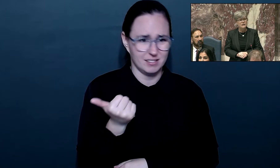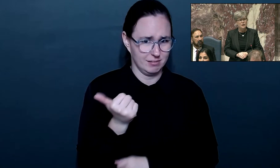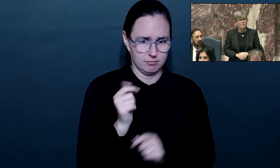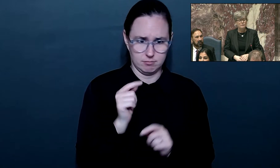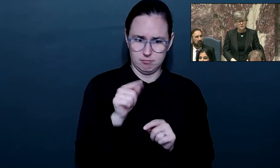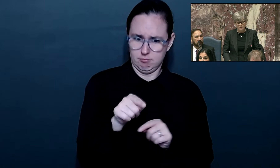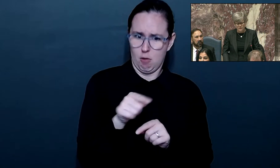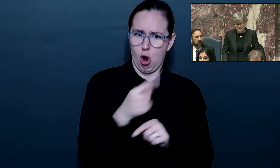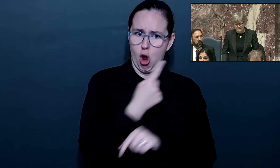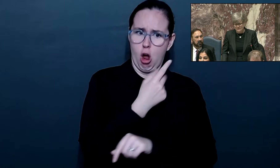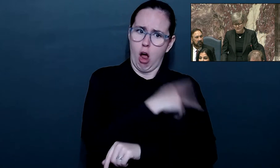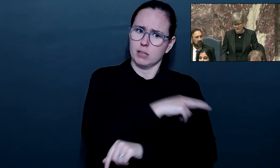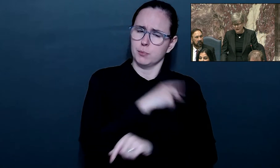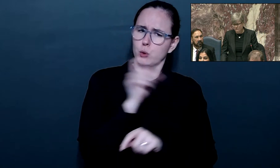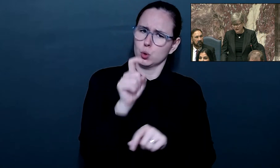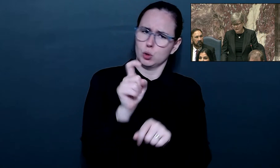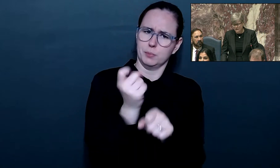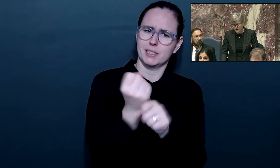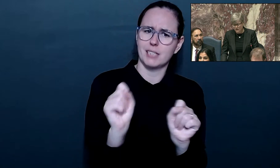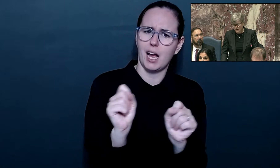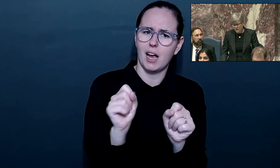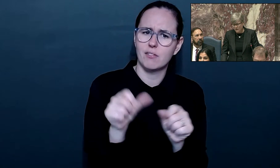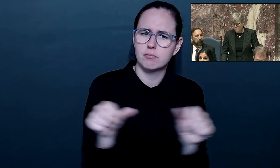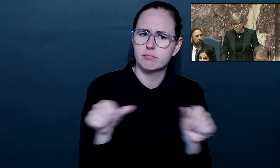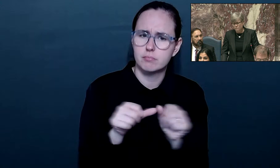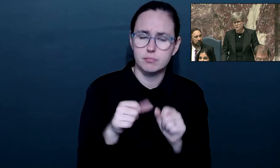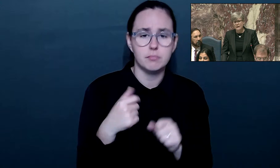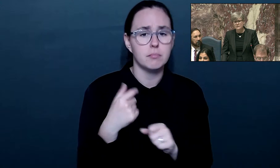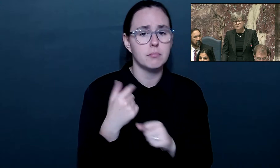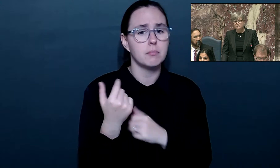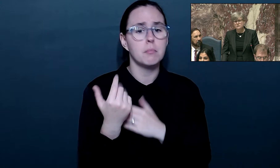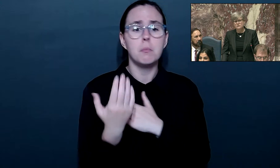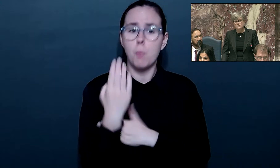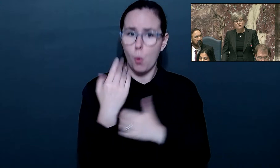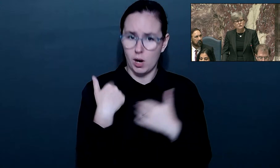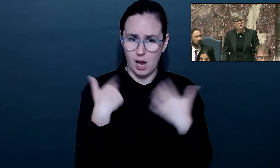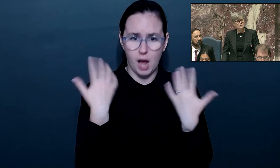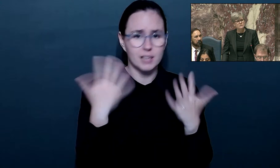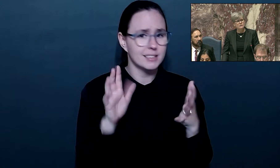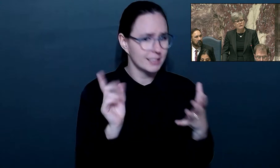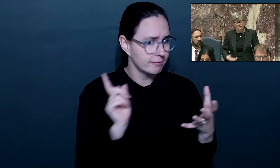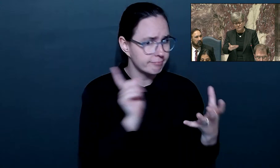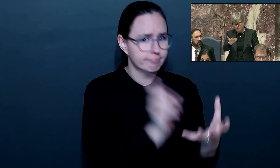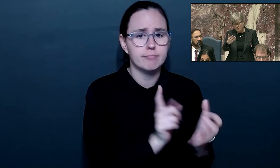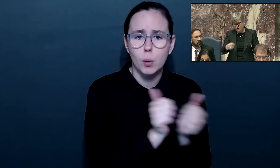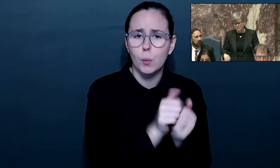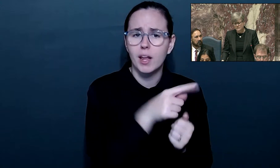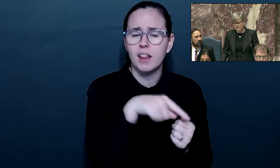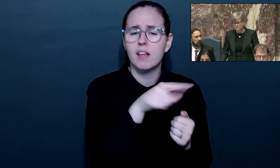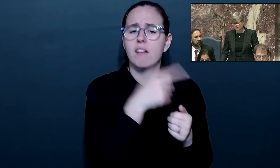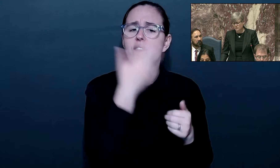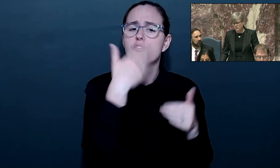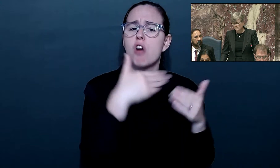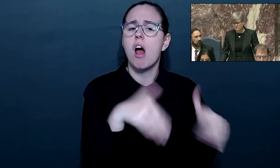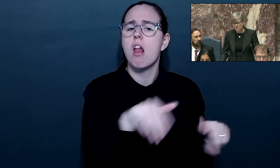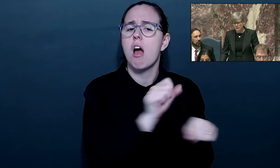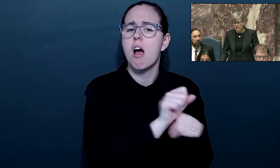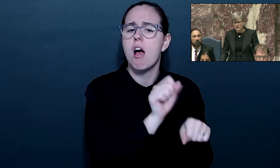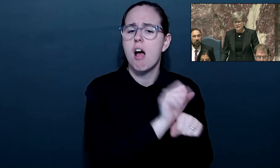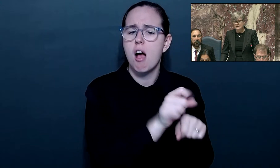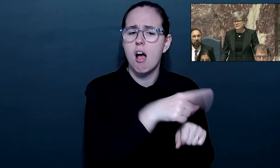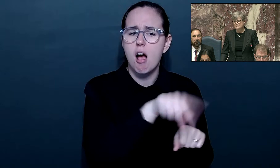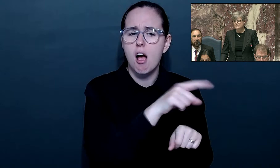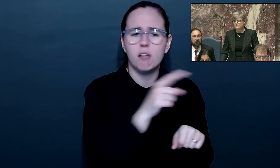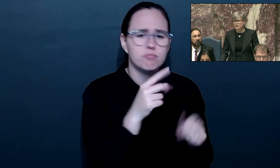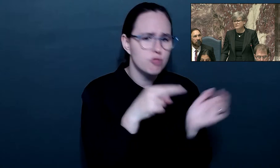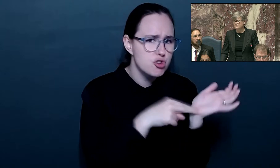firsthand about experiences that they have had. With respect to this nurse that the member opposite refers to,